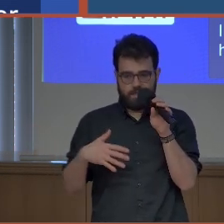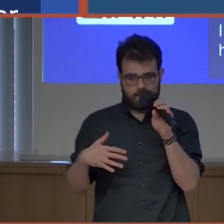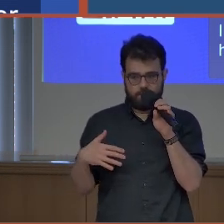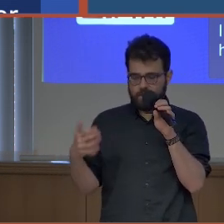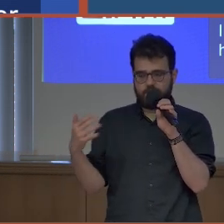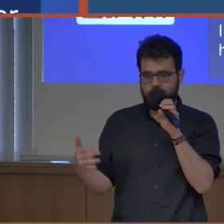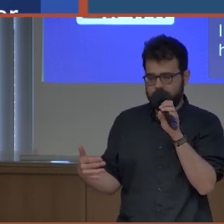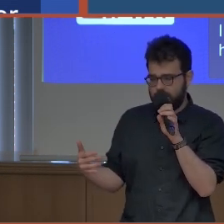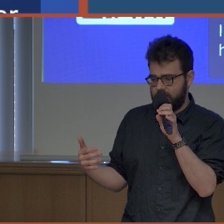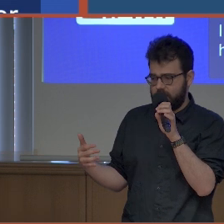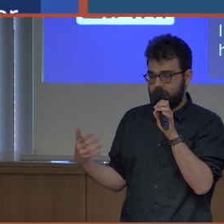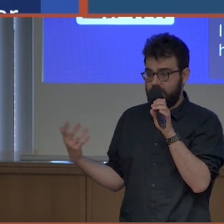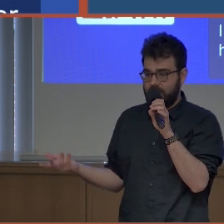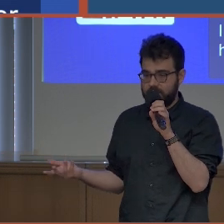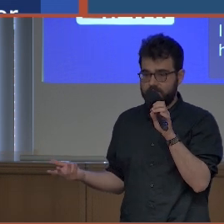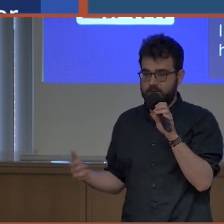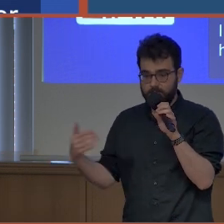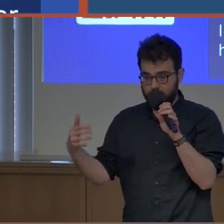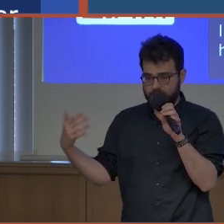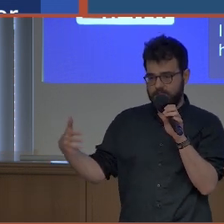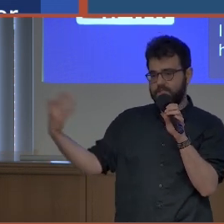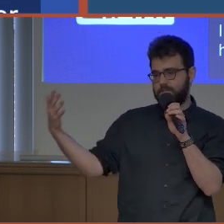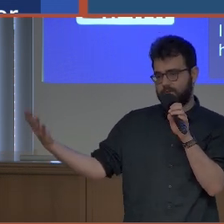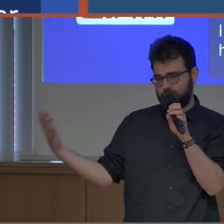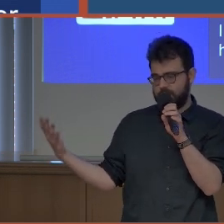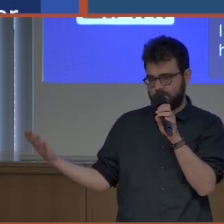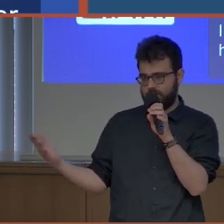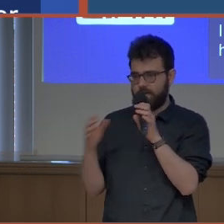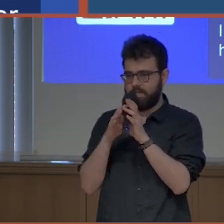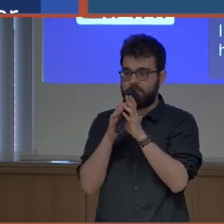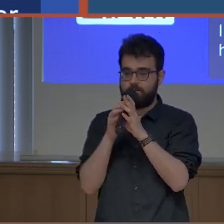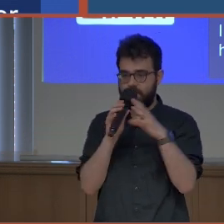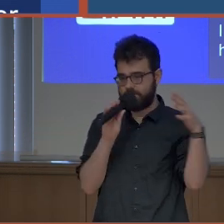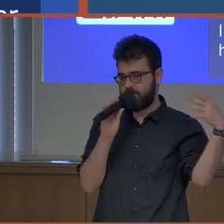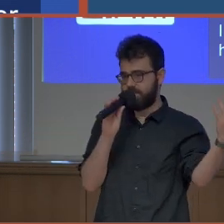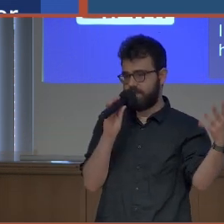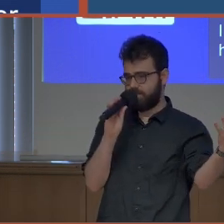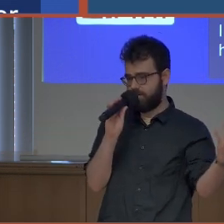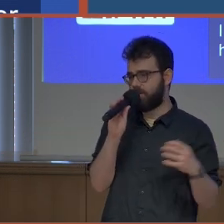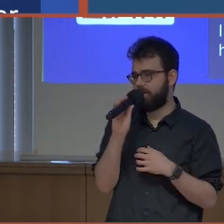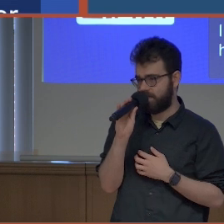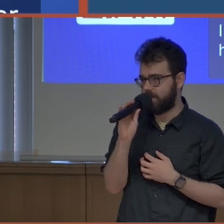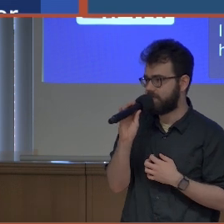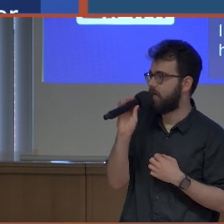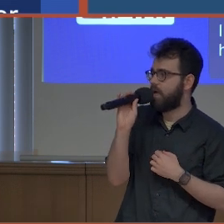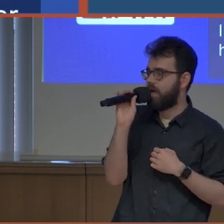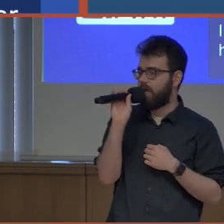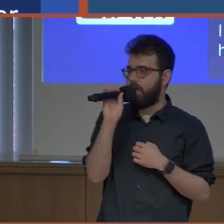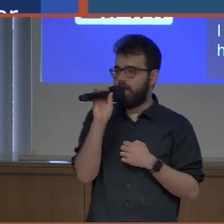to mix the hands. So if you're right-handed, keep to your right hand. If you're left-handed, keep to your left